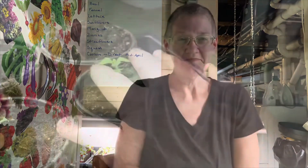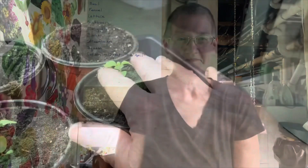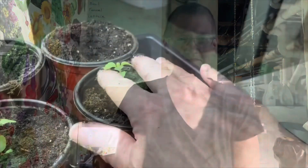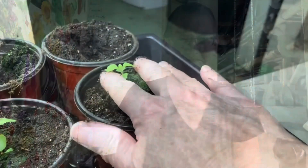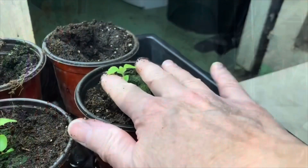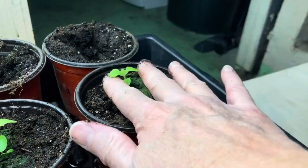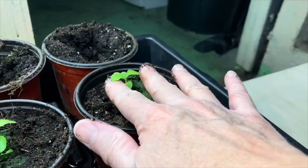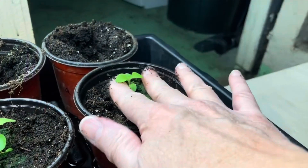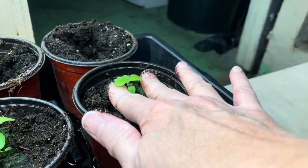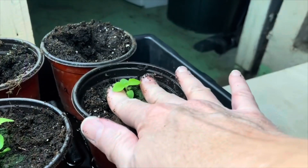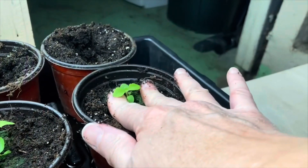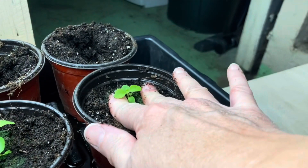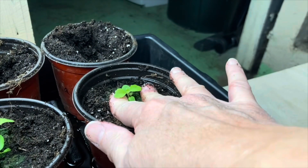10.